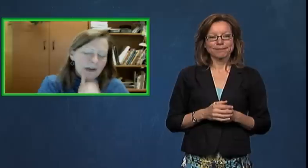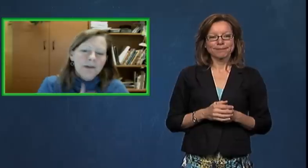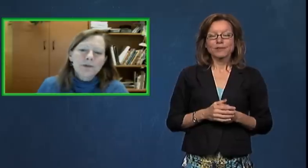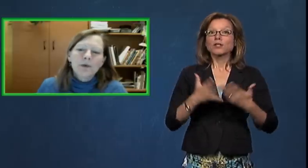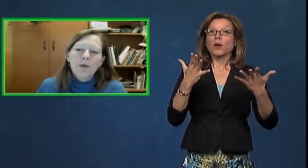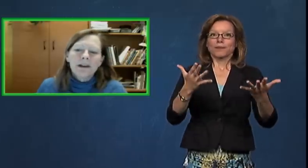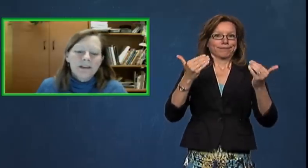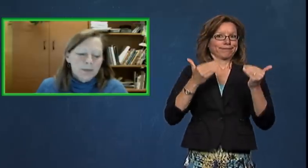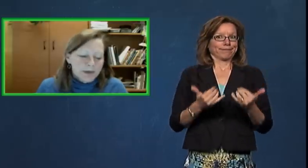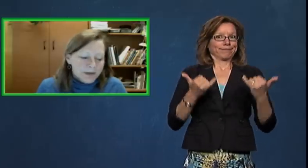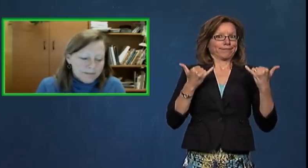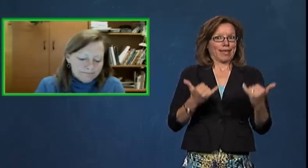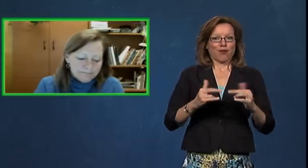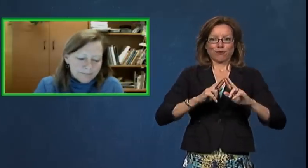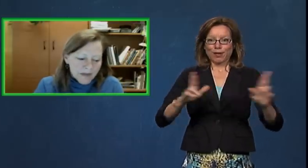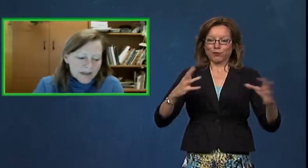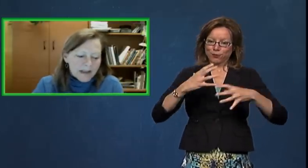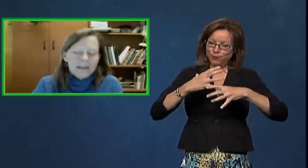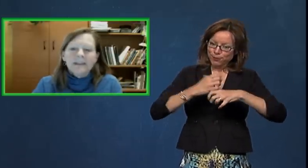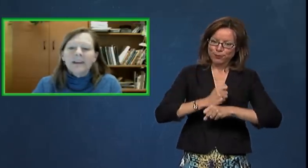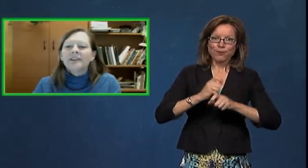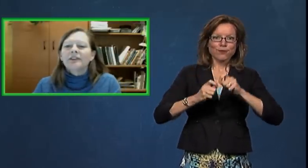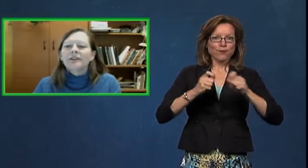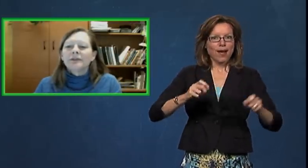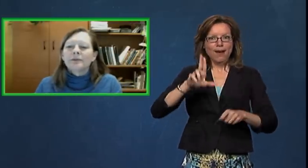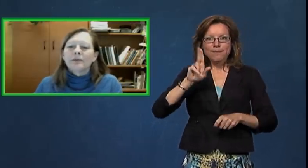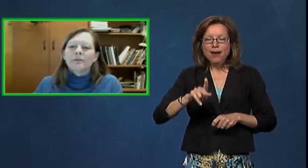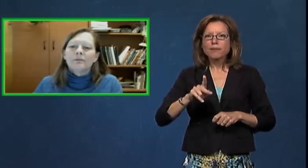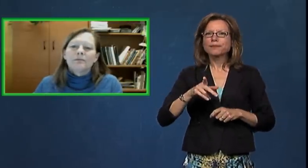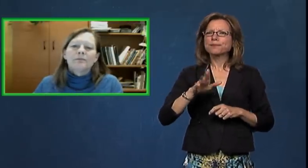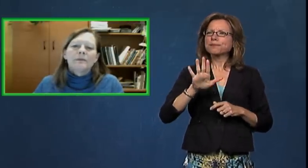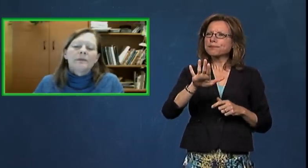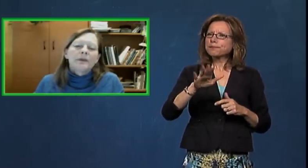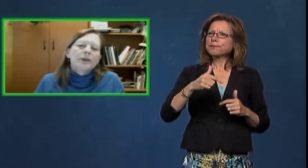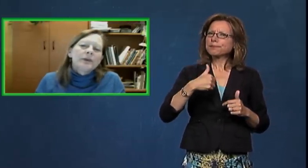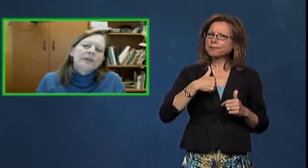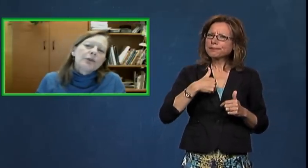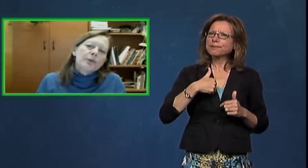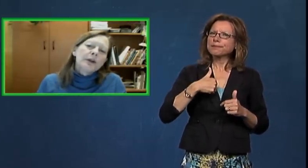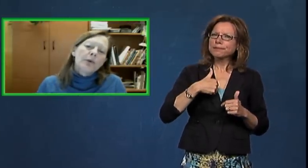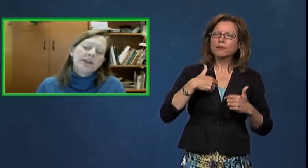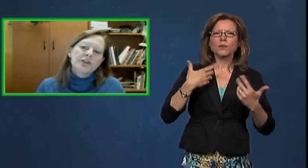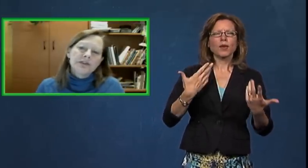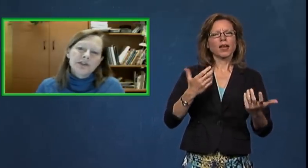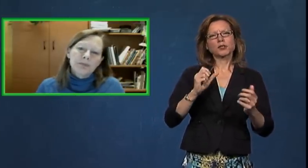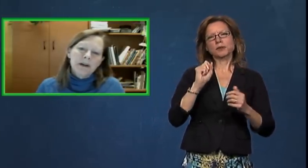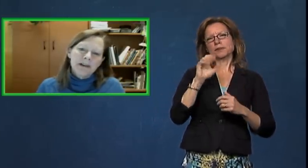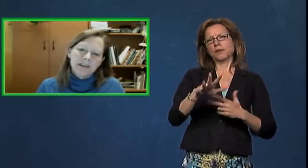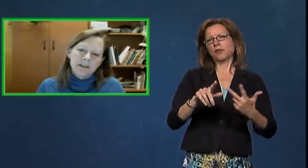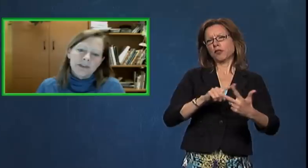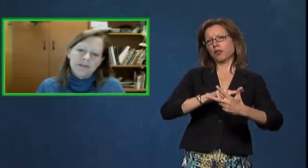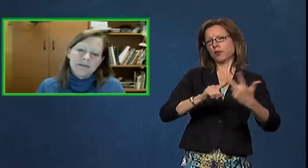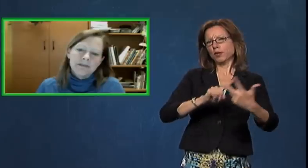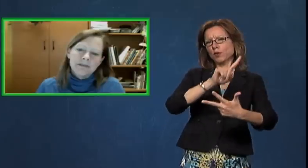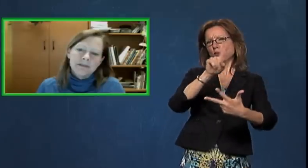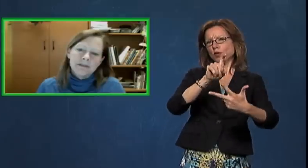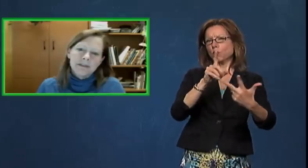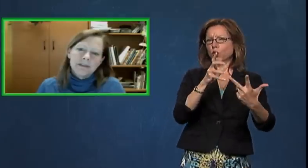So now, as we wind up here, I'd like to give you 3 questions to